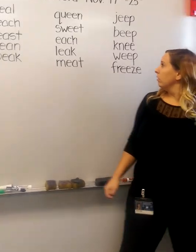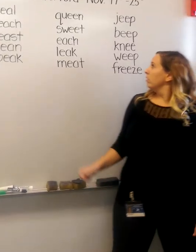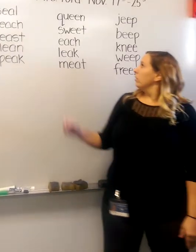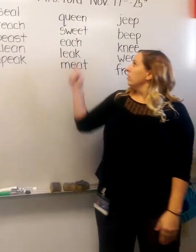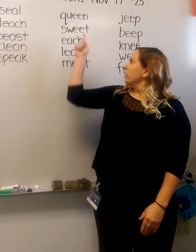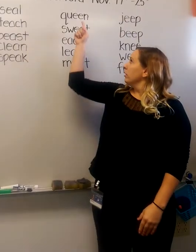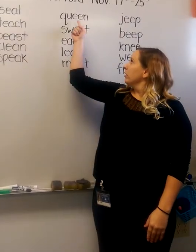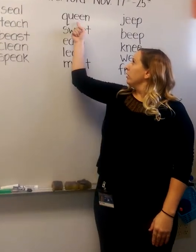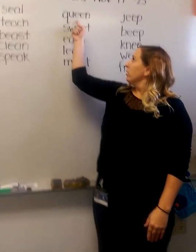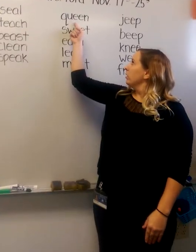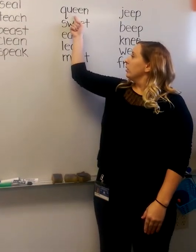Queen.